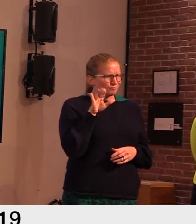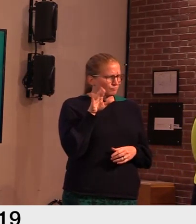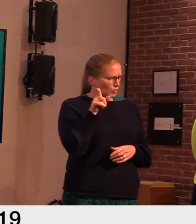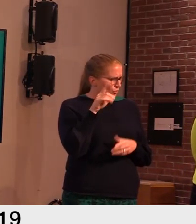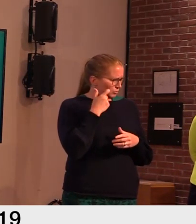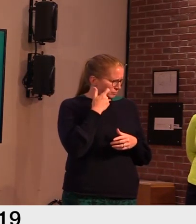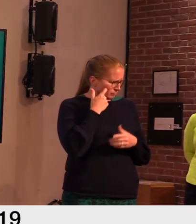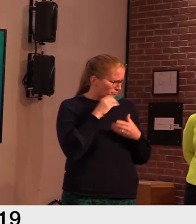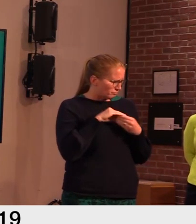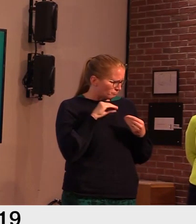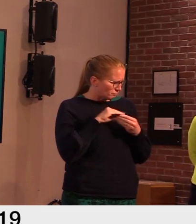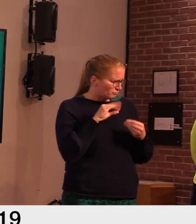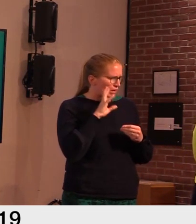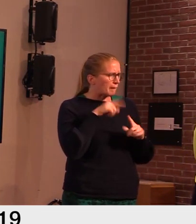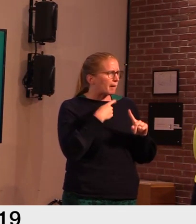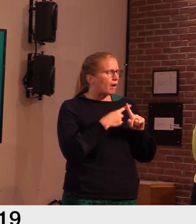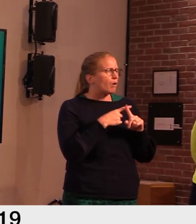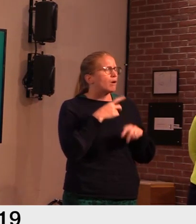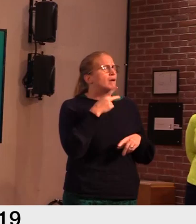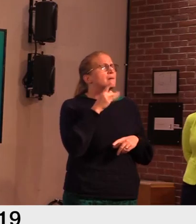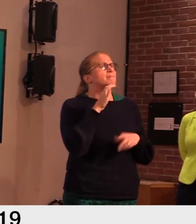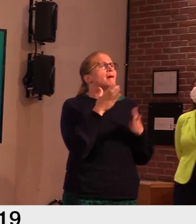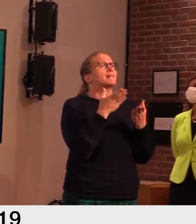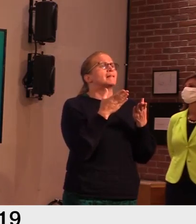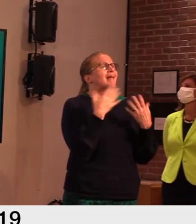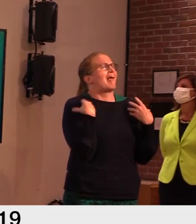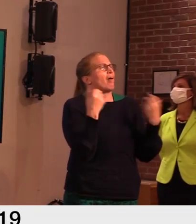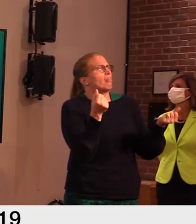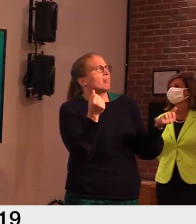feel that I'm going to be picking on Dr. Levine again.